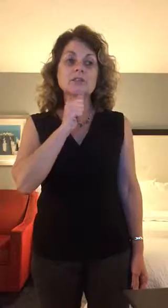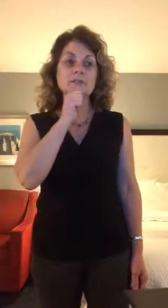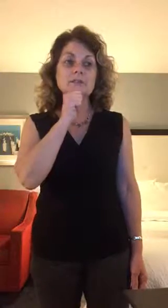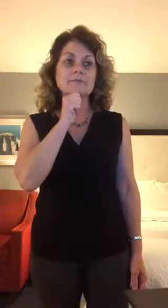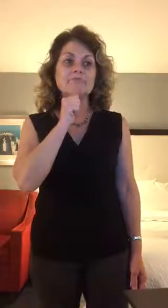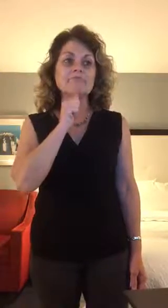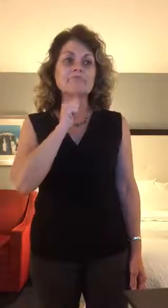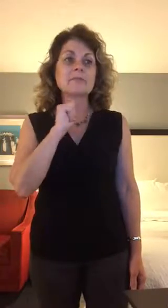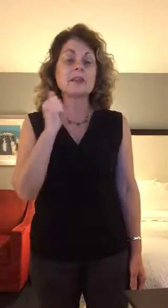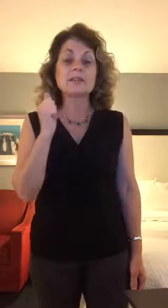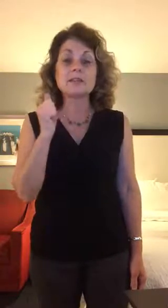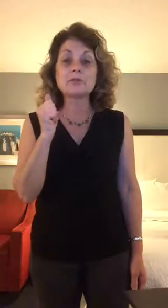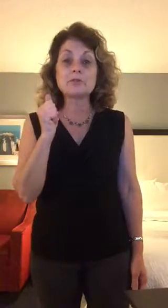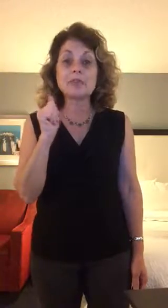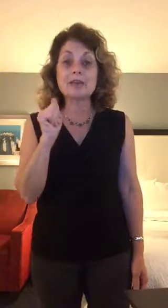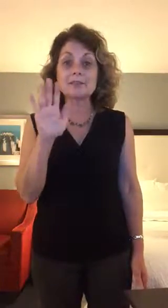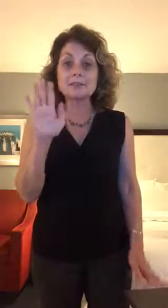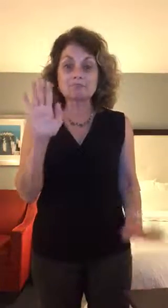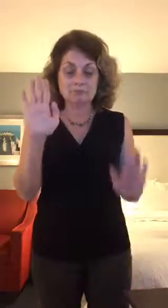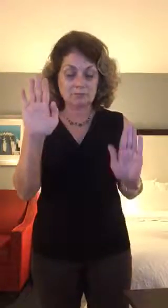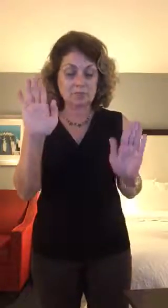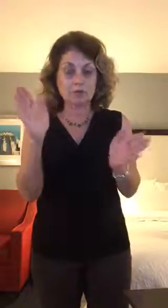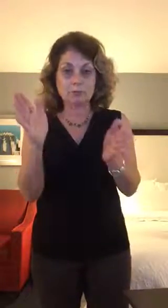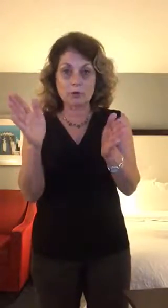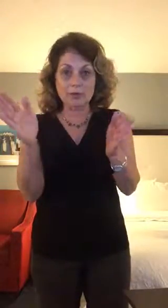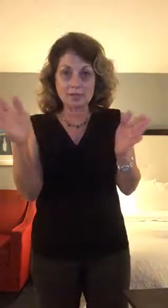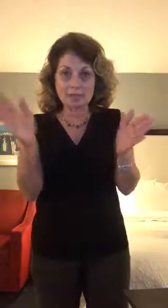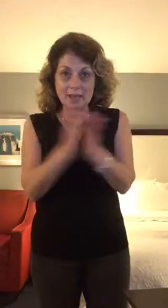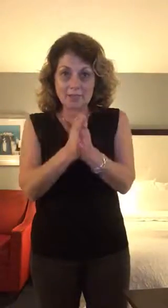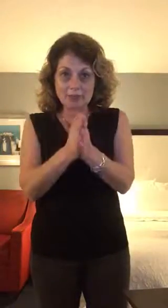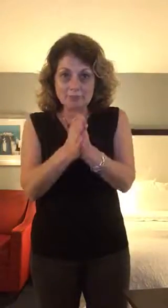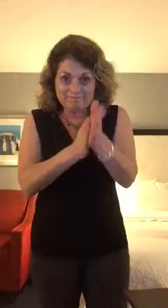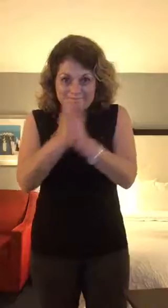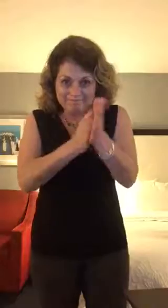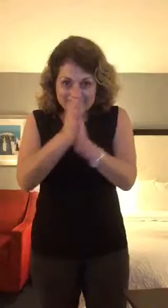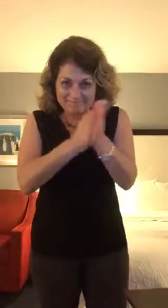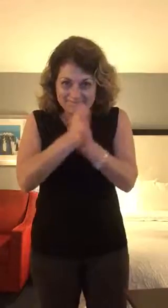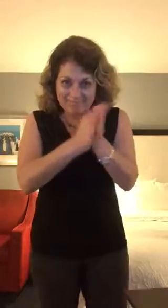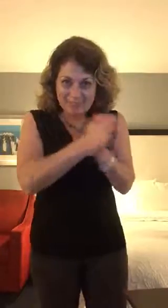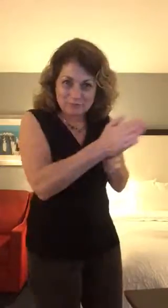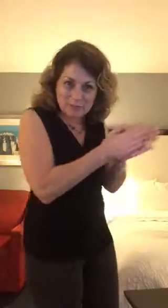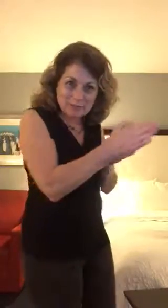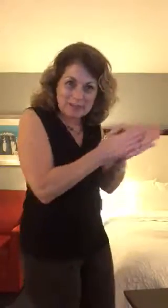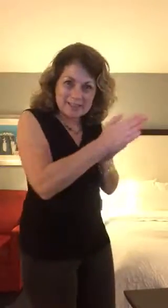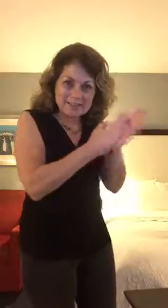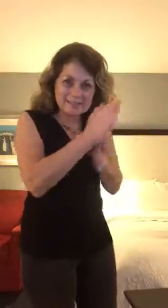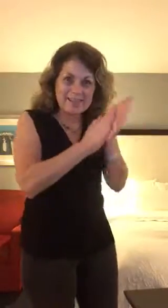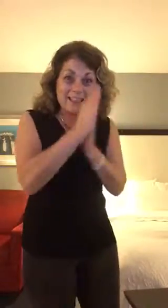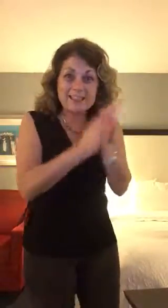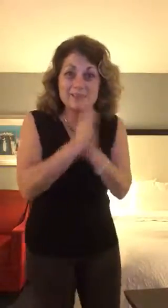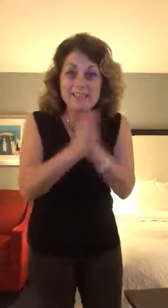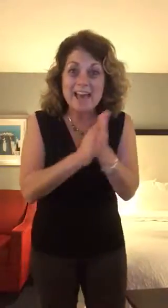Patience. Now enthusiastic. Take your both hands together and rub them like this.